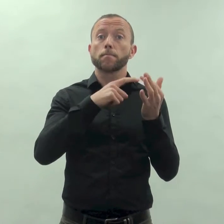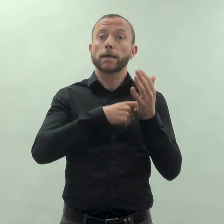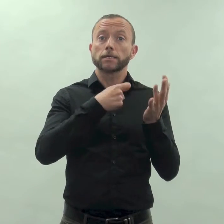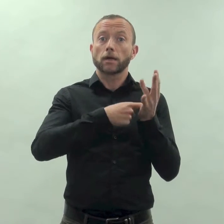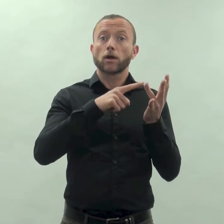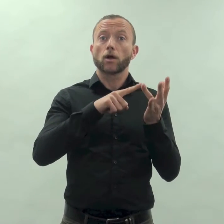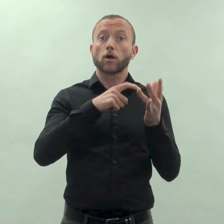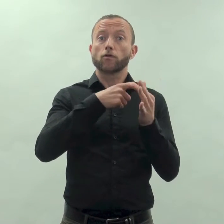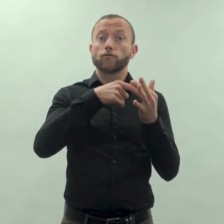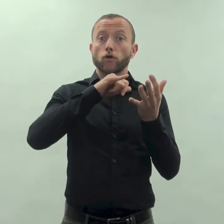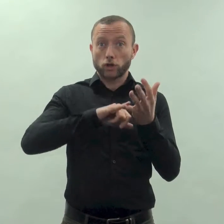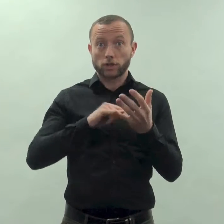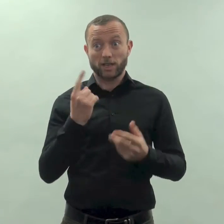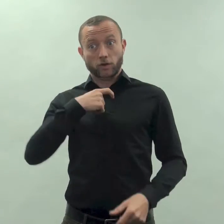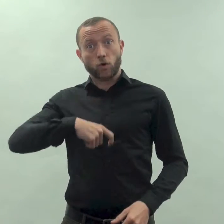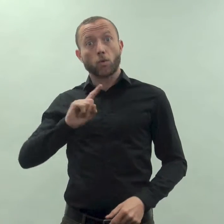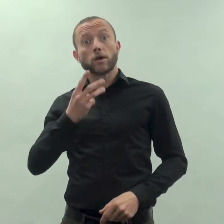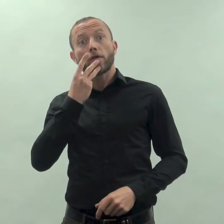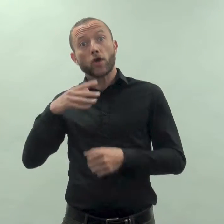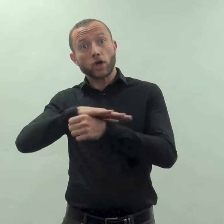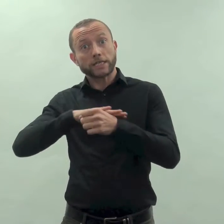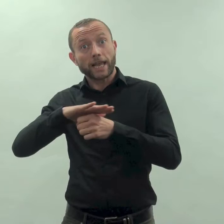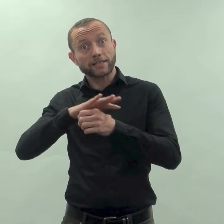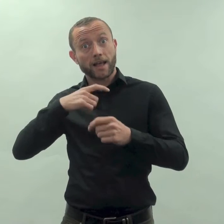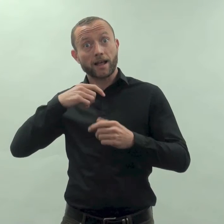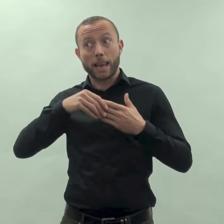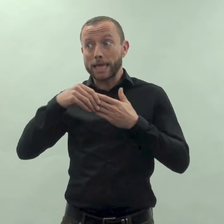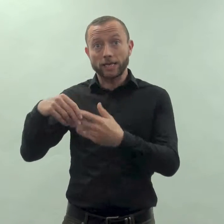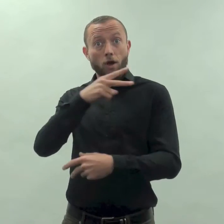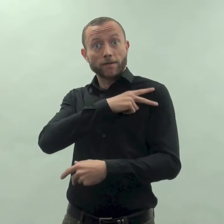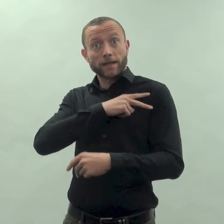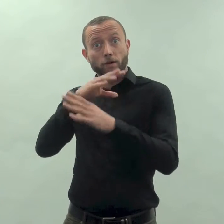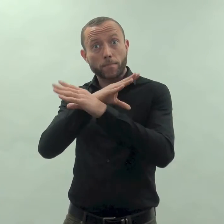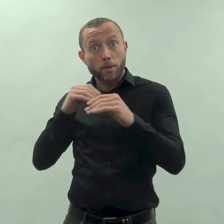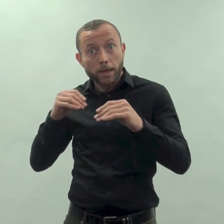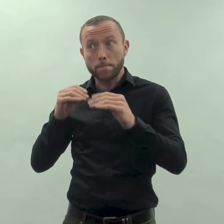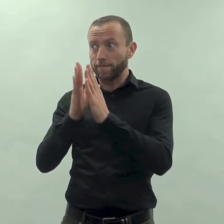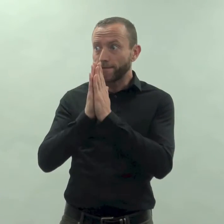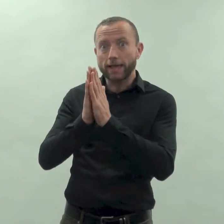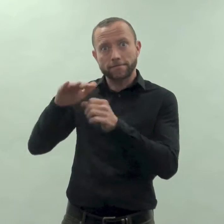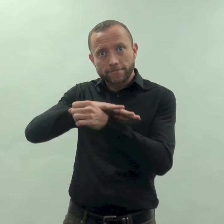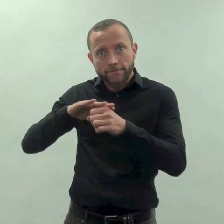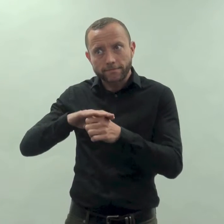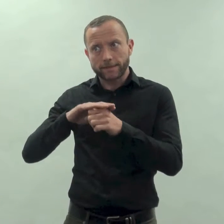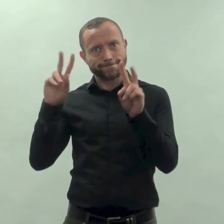Peter Rooks, Third Sector Liaison Officer for the Birmingham Council of Faith, Faith and Health, The Connections.